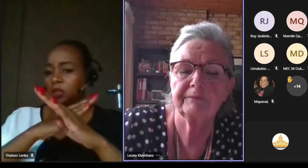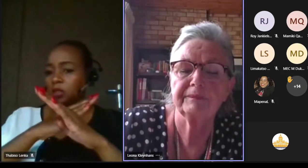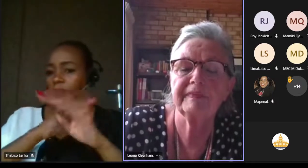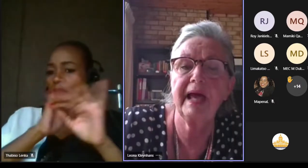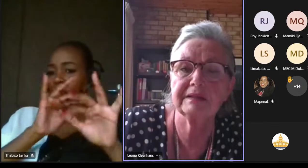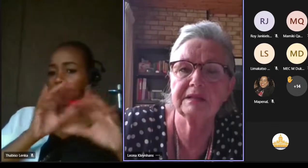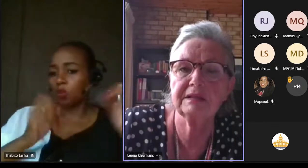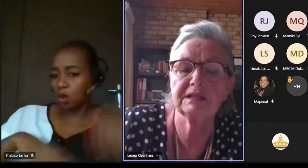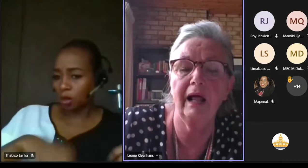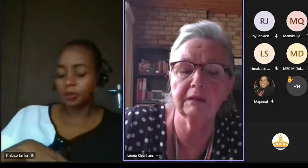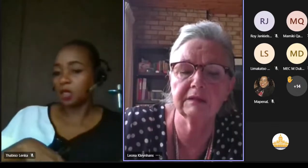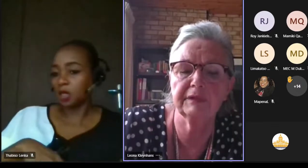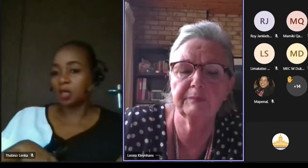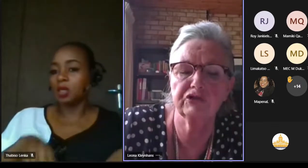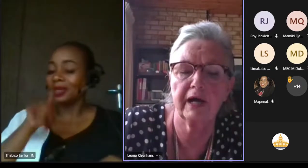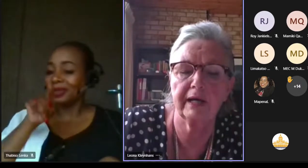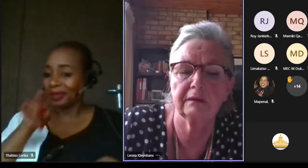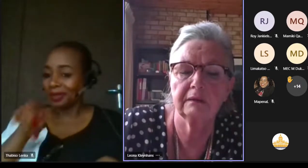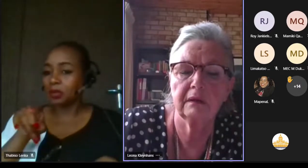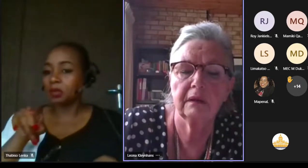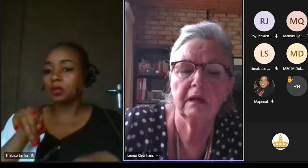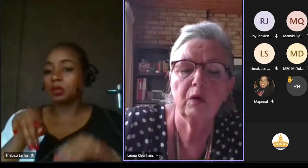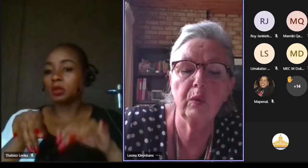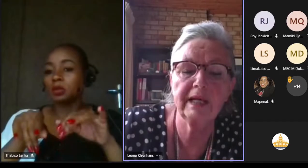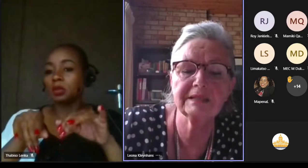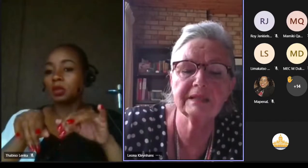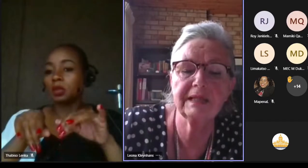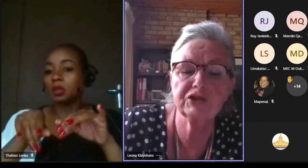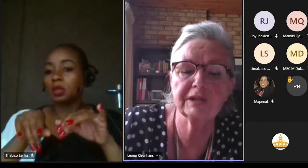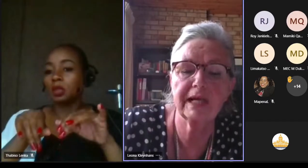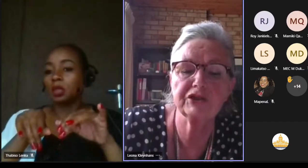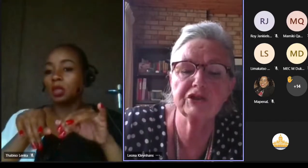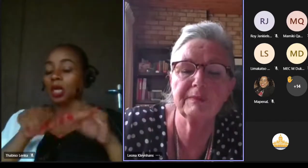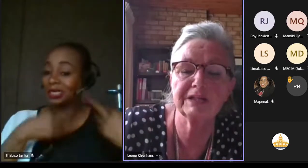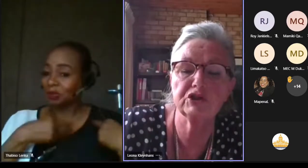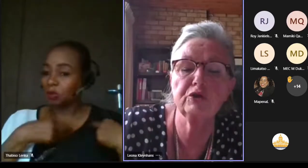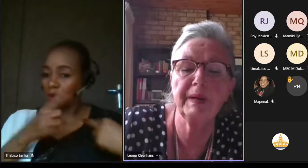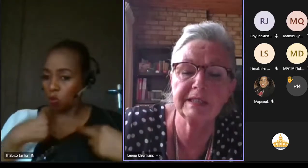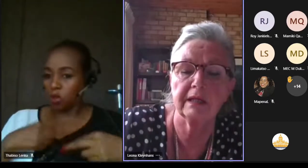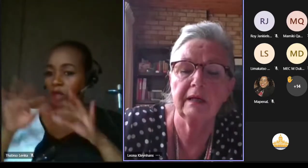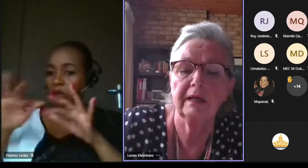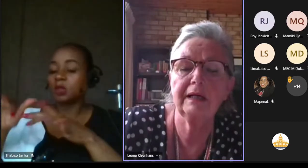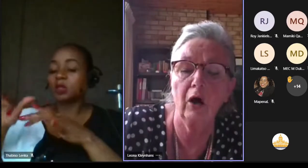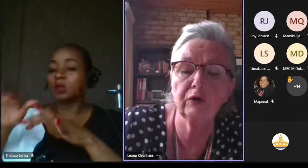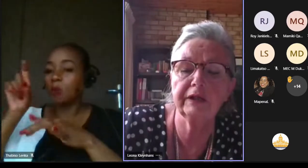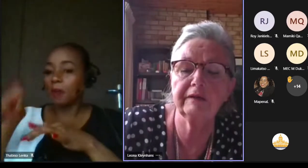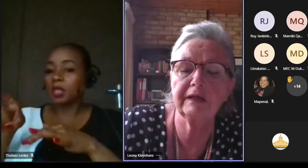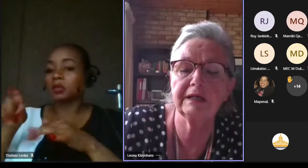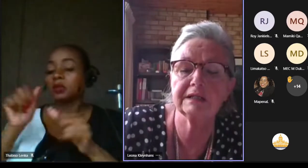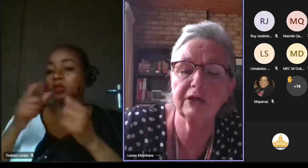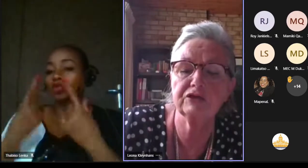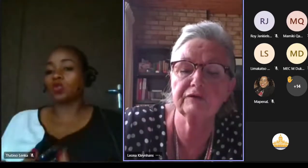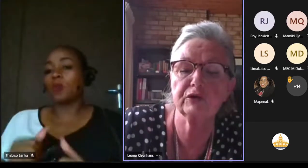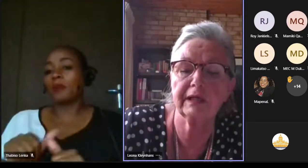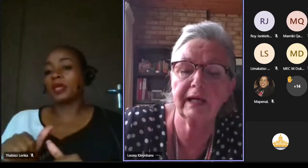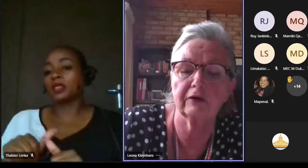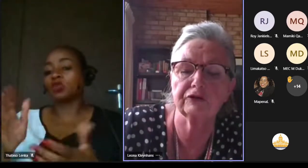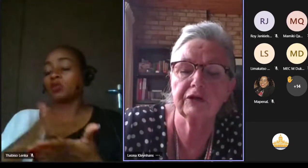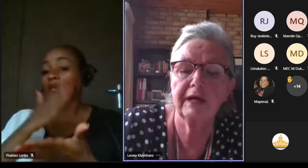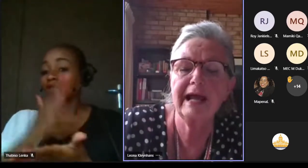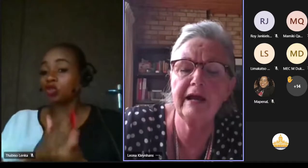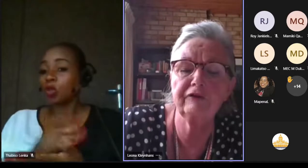collapse. That is the ultimate betrayal. We as a legislature must do better in holding the executive